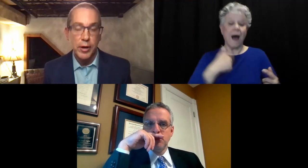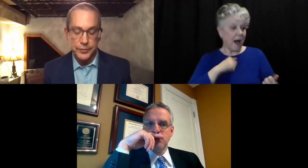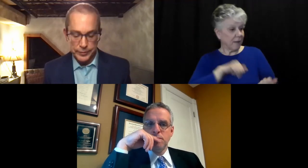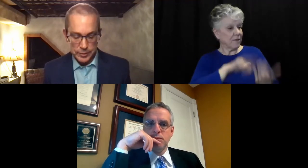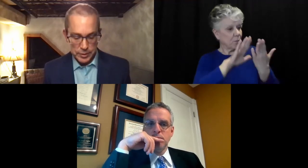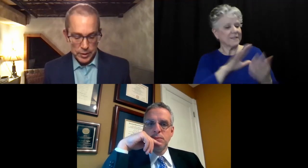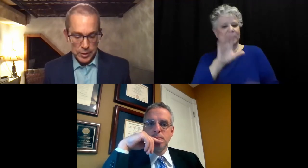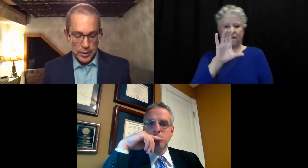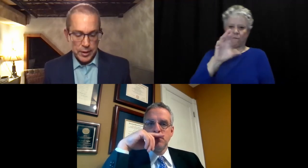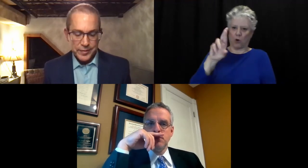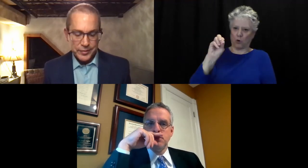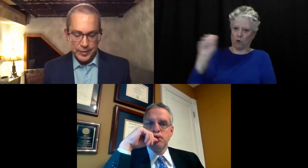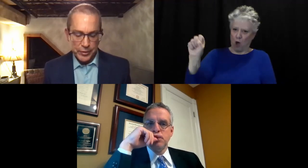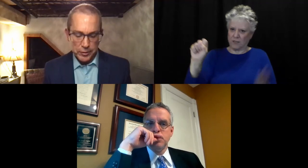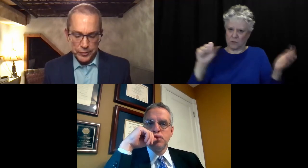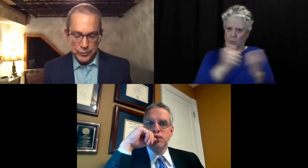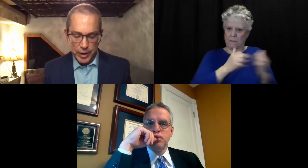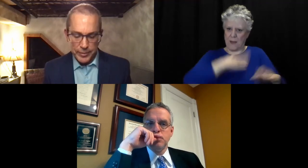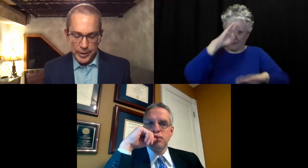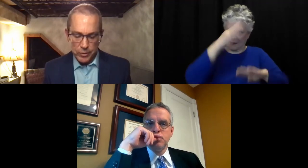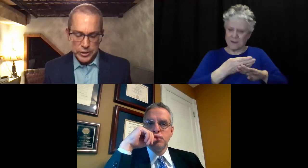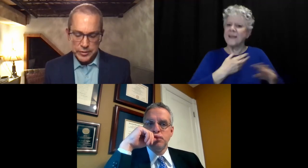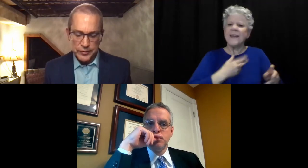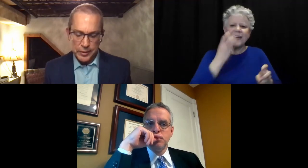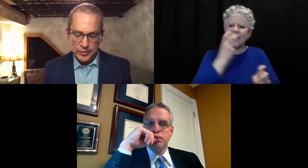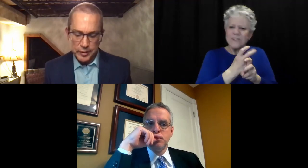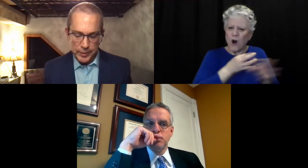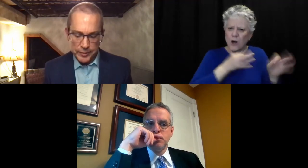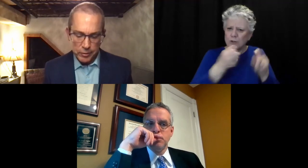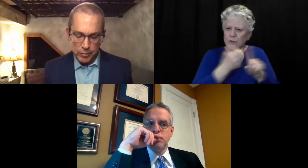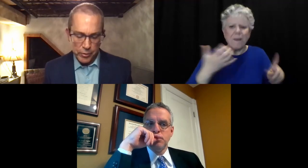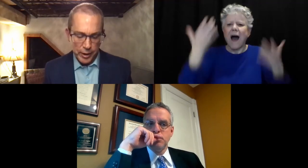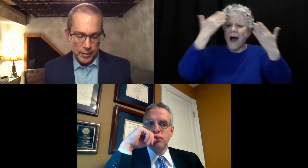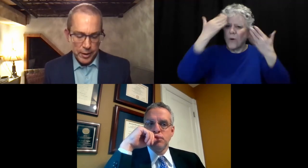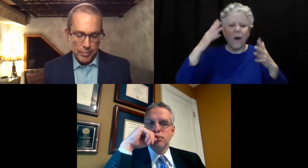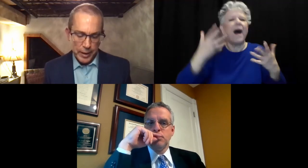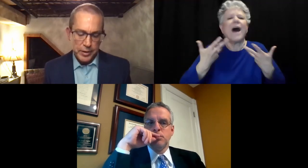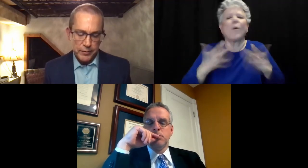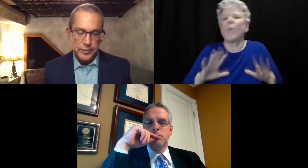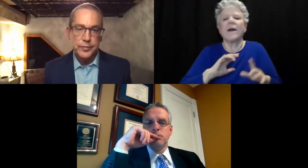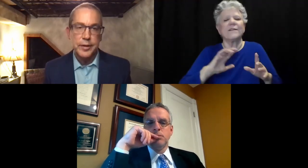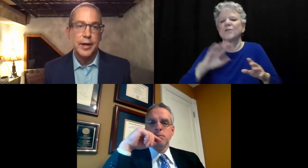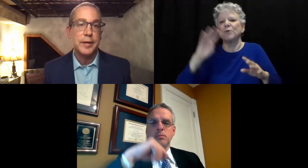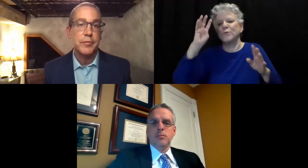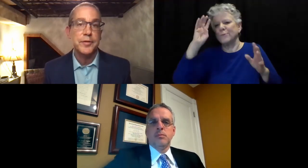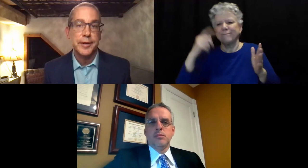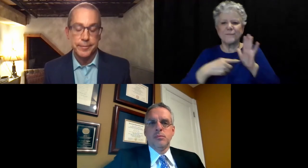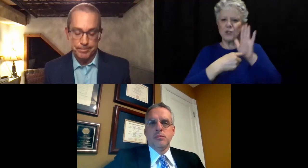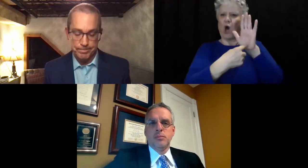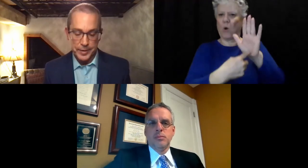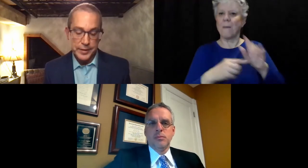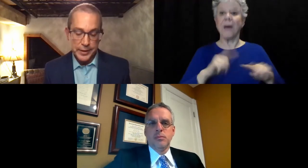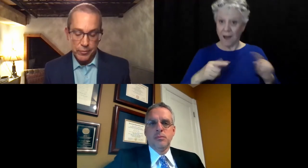the cross. This is difficult to describe, and I don't wish it to sound sentimental or put on, but I'm convinced I live with a